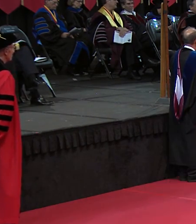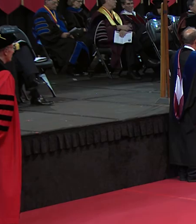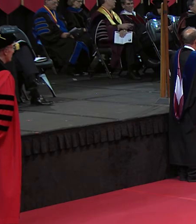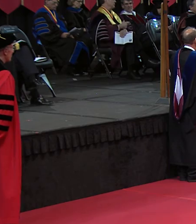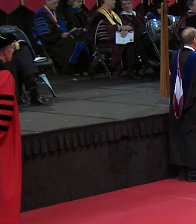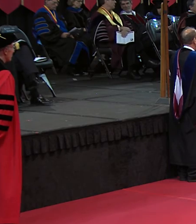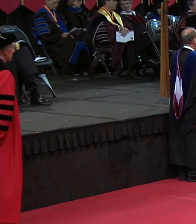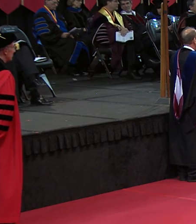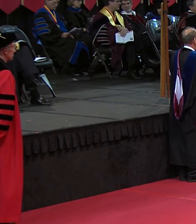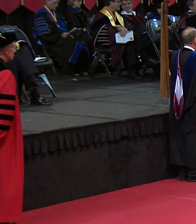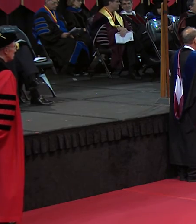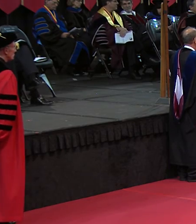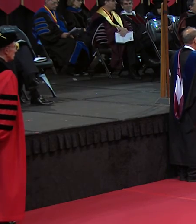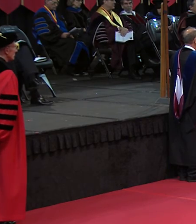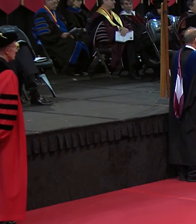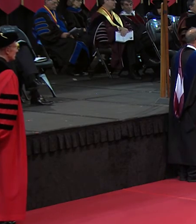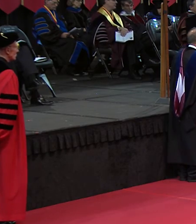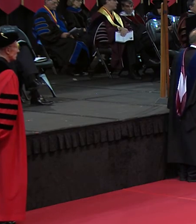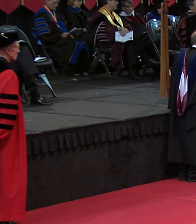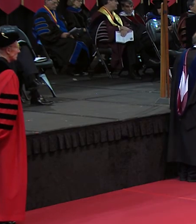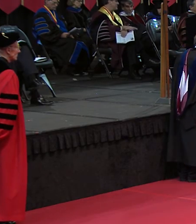Sampath Reddy Busu.